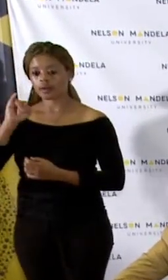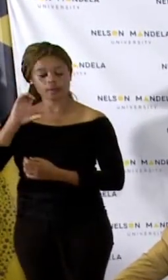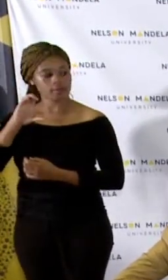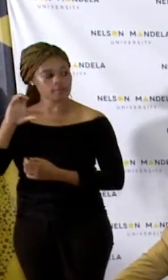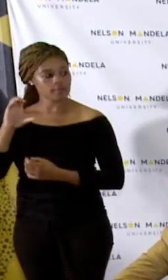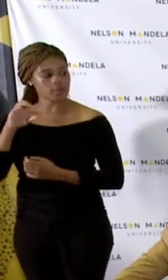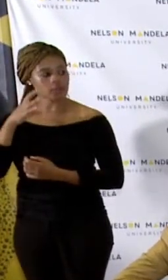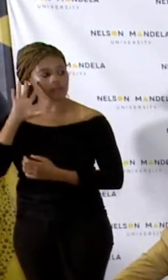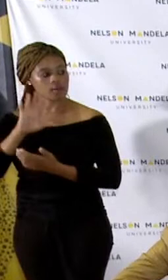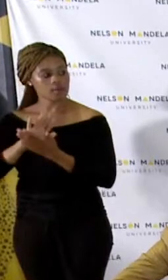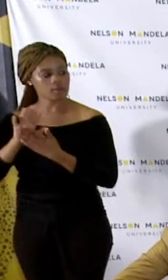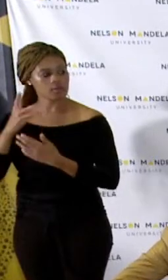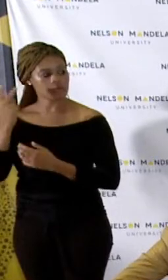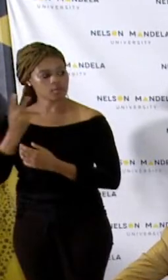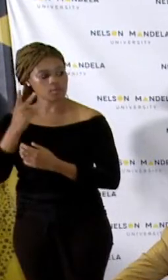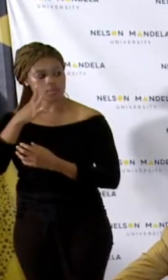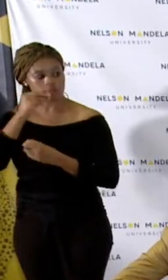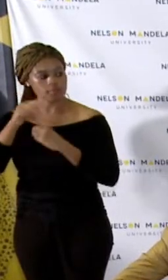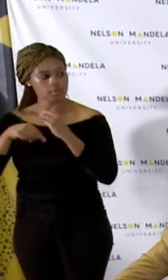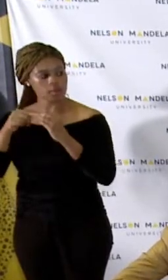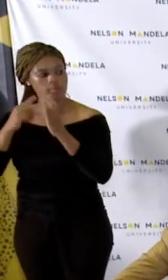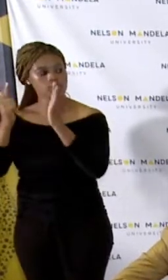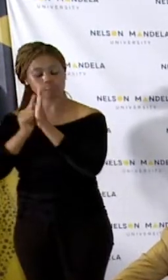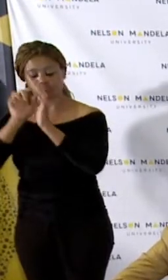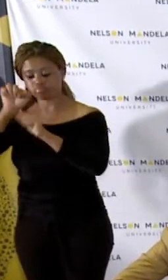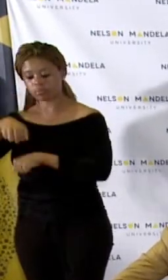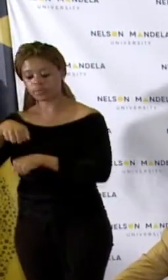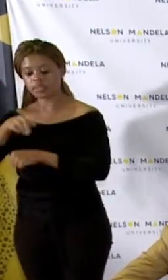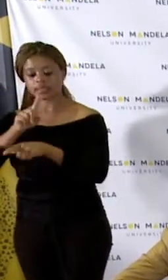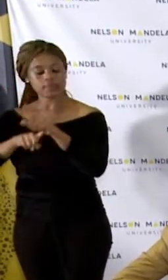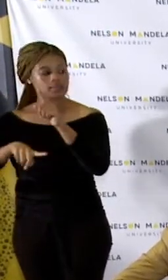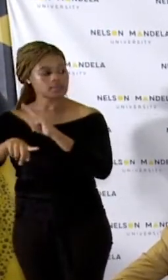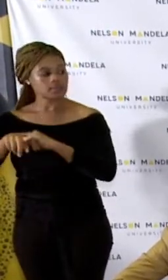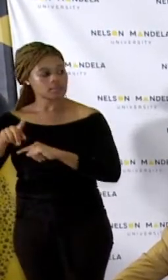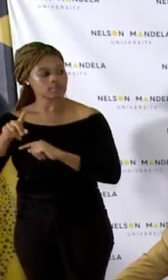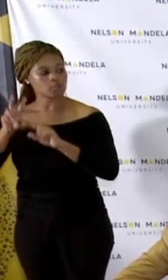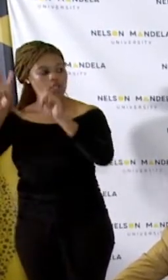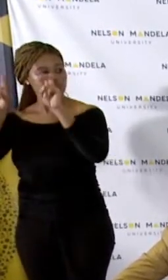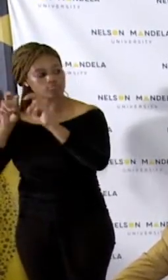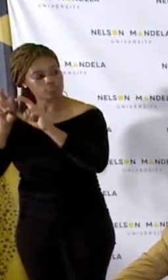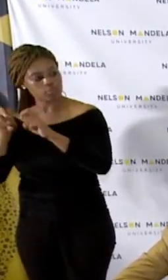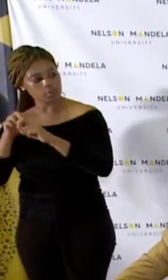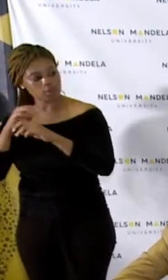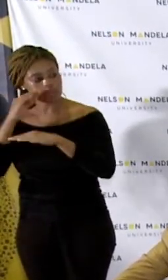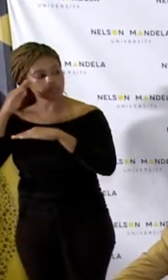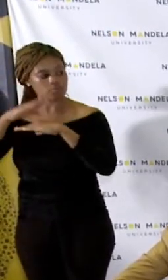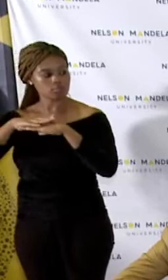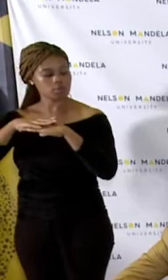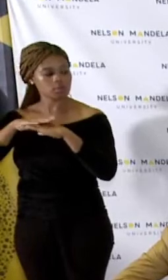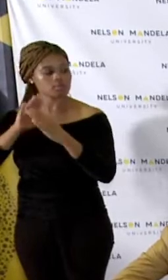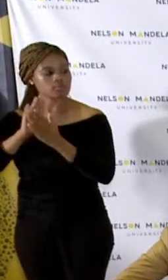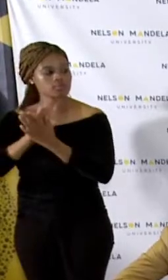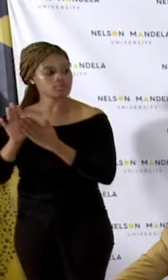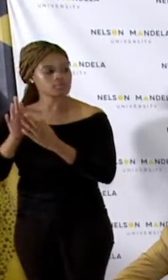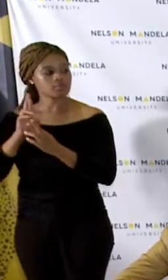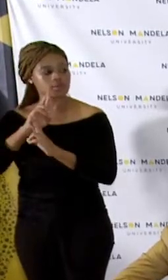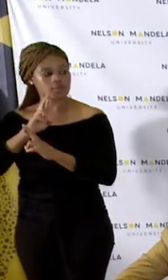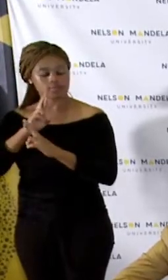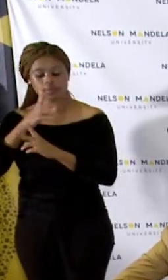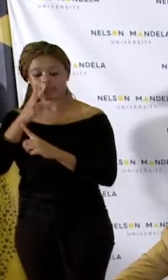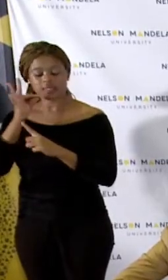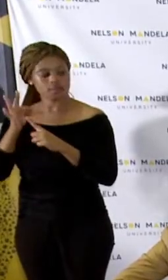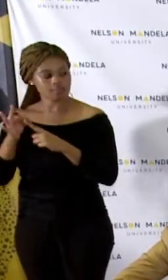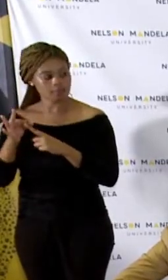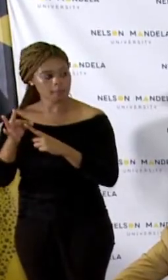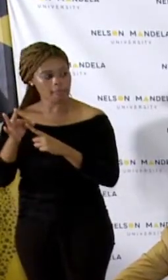There's also, you were speaking about the laws. Yes, some countries are now on top of it, and the EU is passing laws specifically